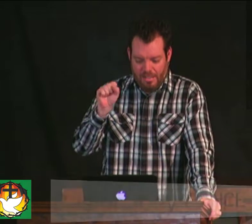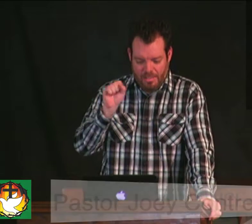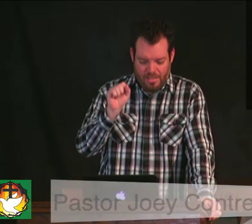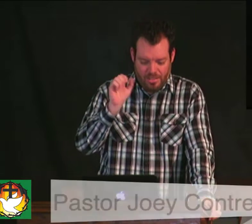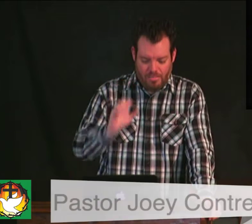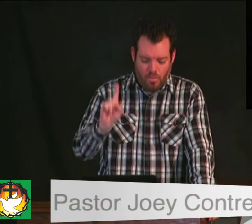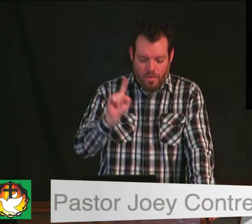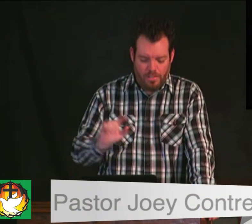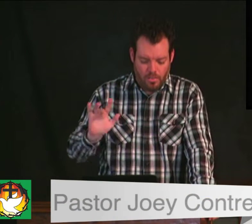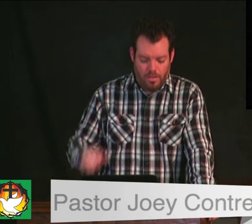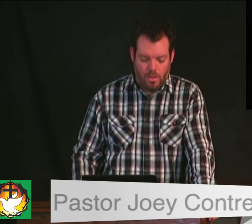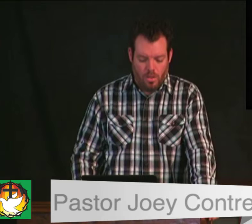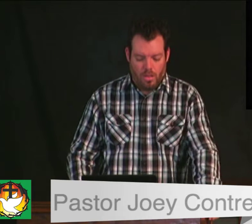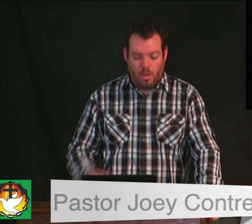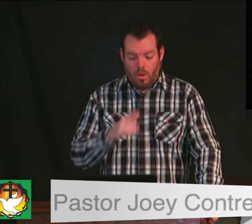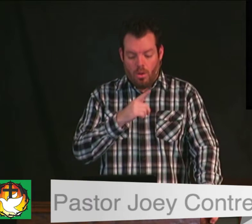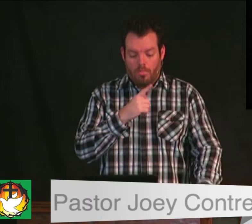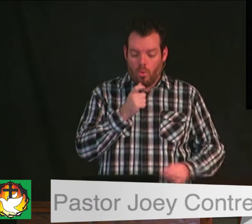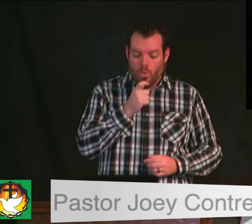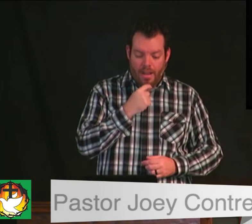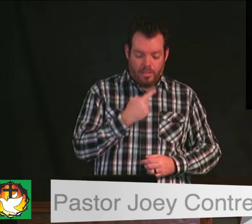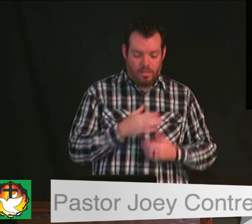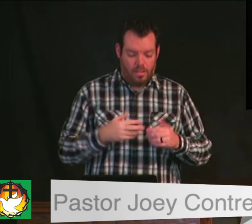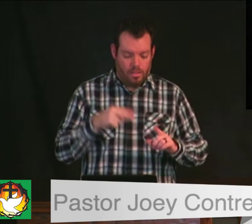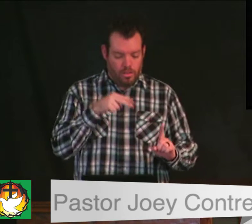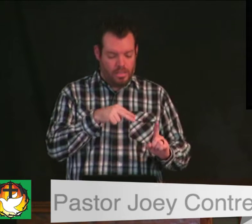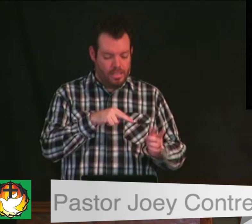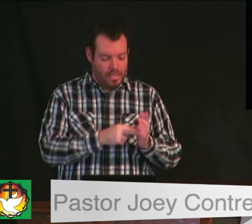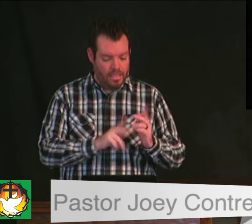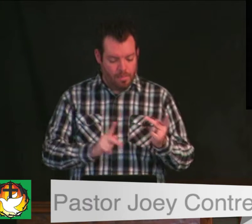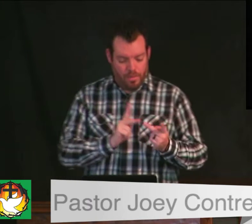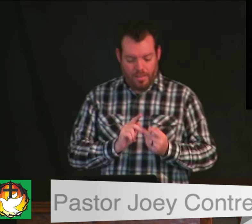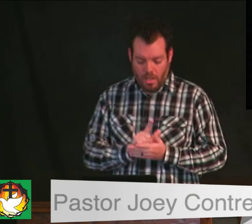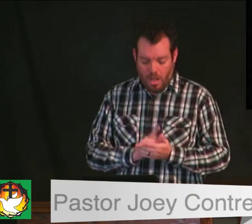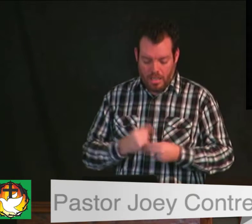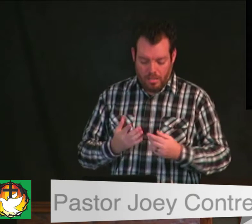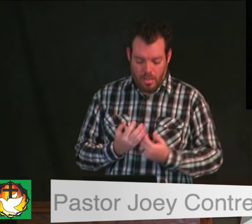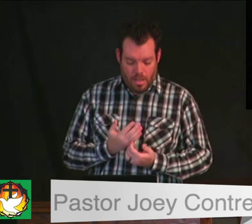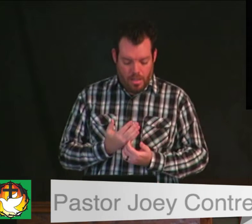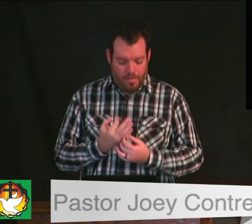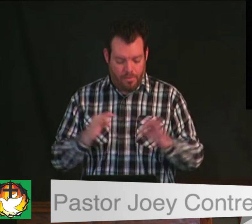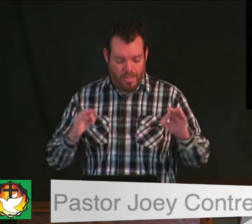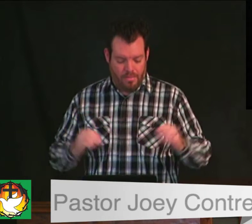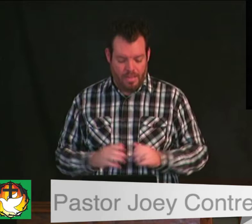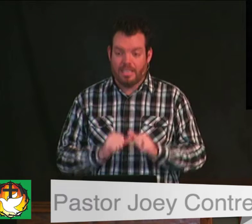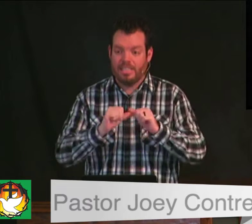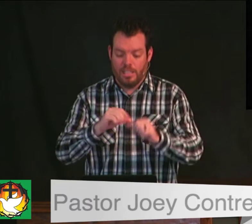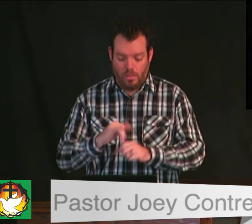James chapter 1, verse 20. But whoever looks intently in the perfect law gets freedom and continues in